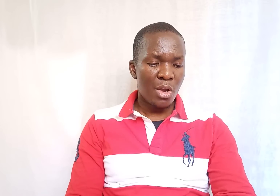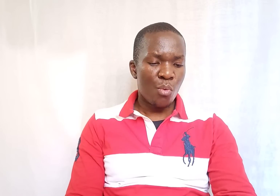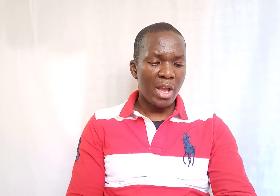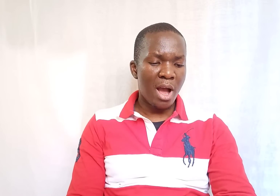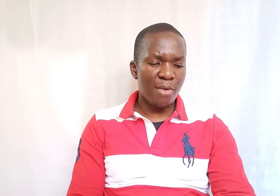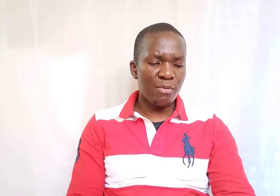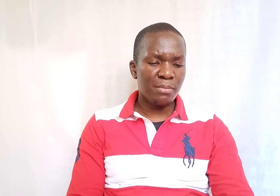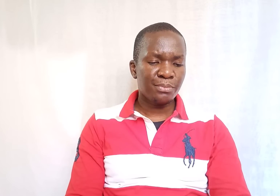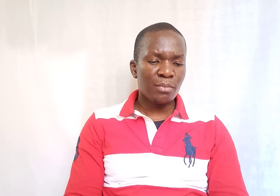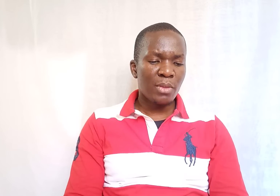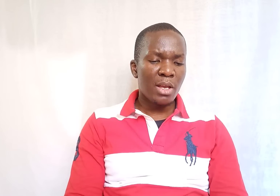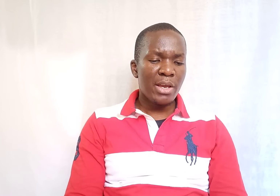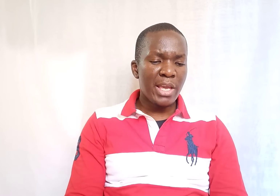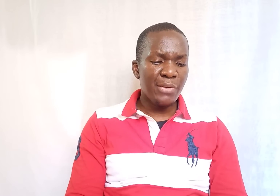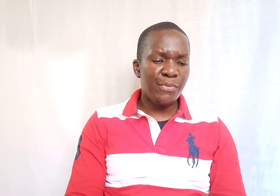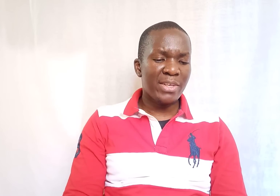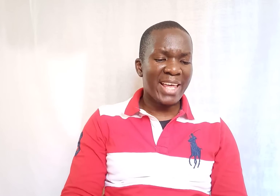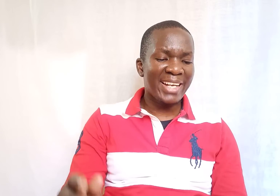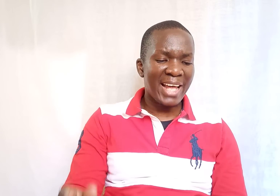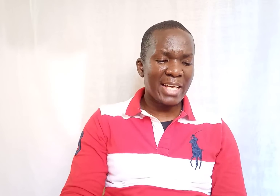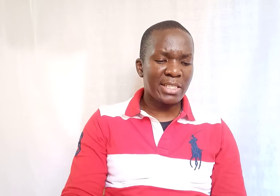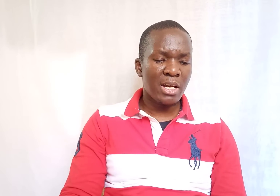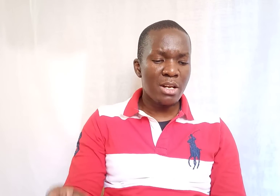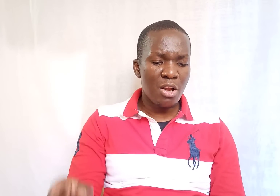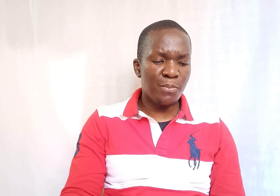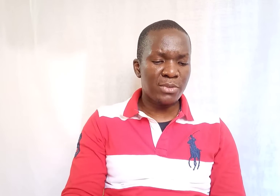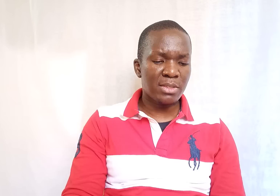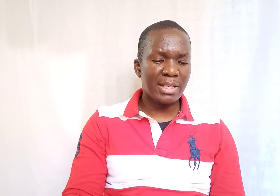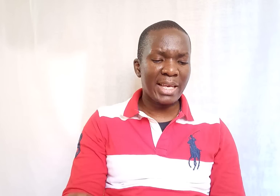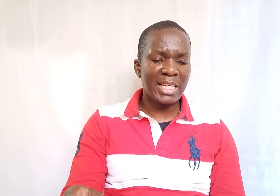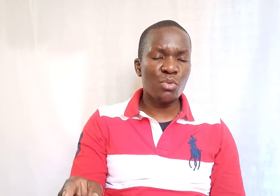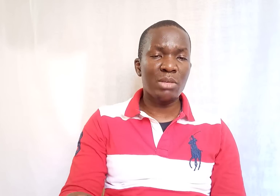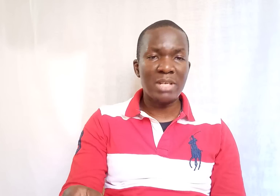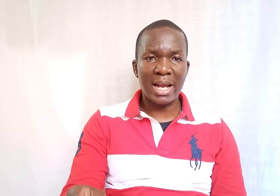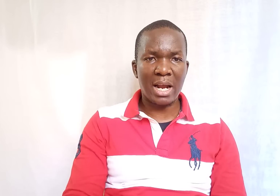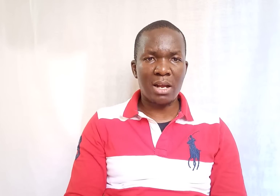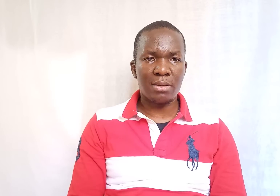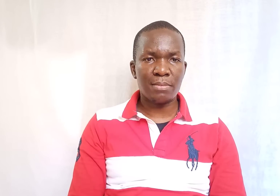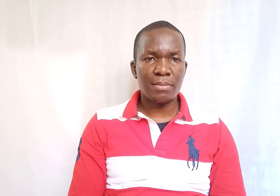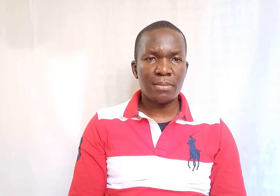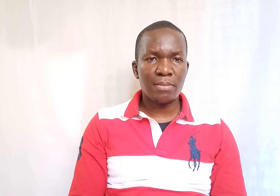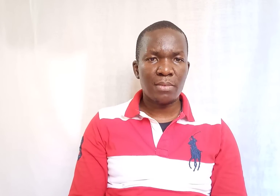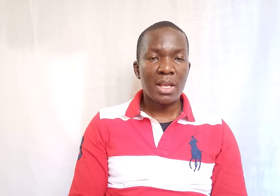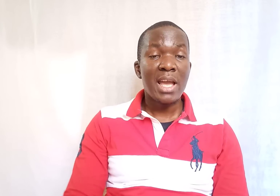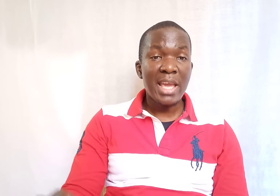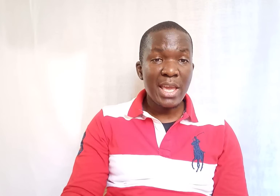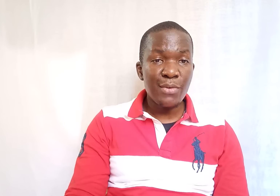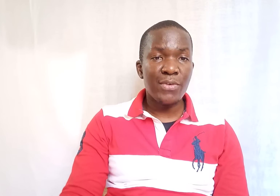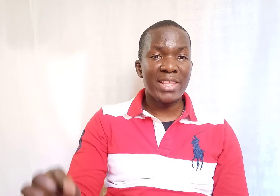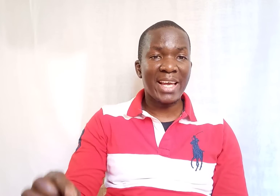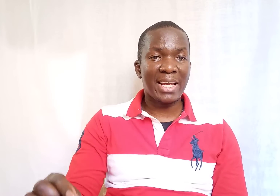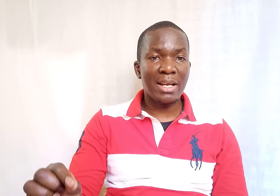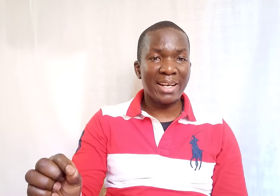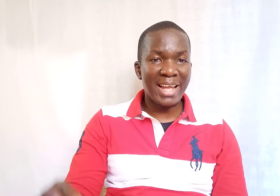we have, if the glass drops, it will break. If the